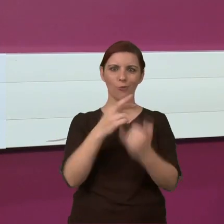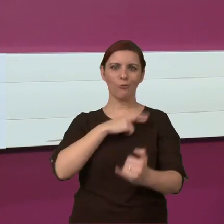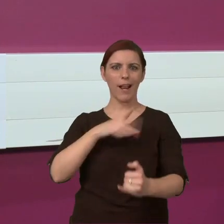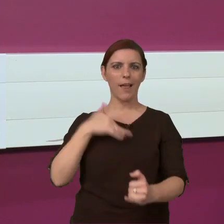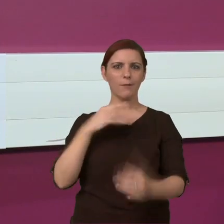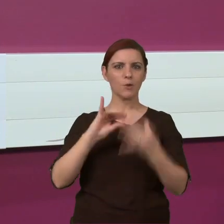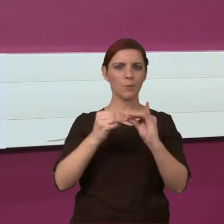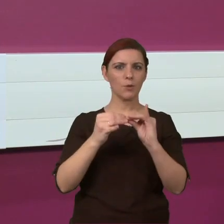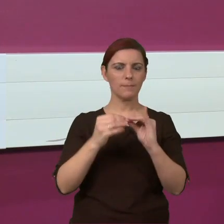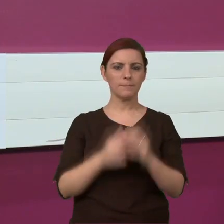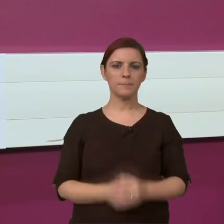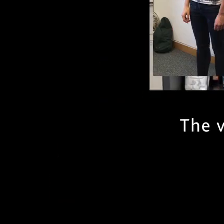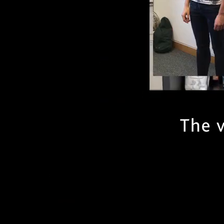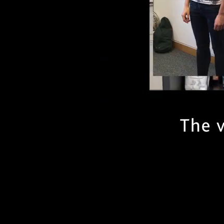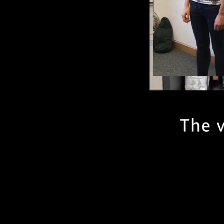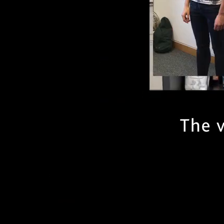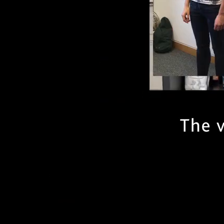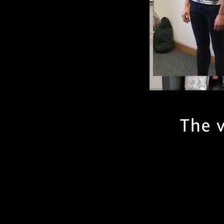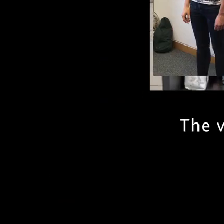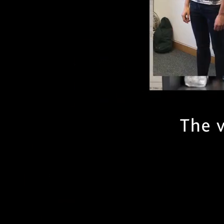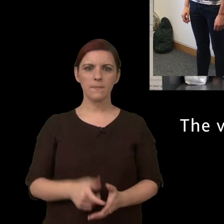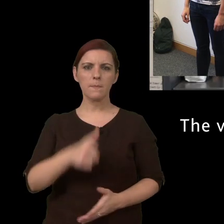much like a real-life interpreter.